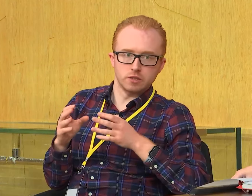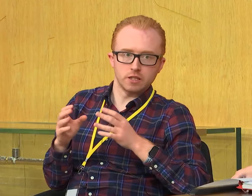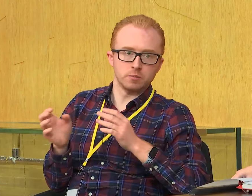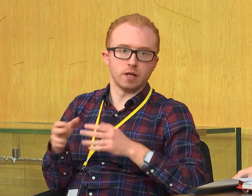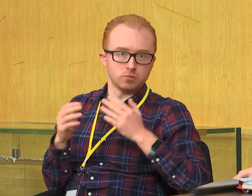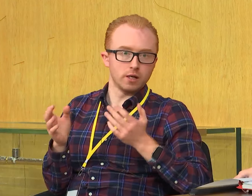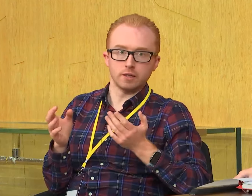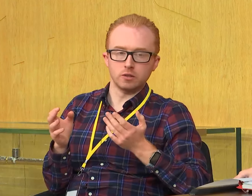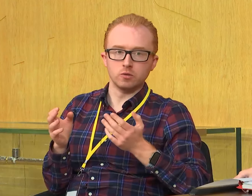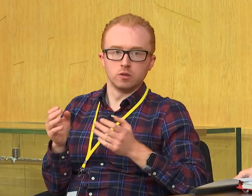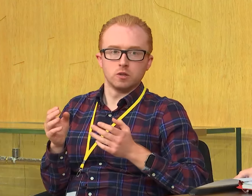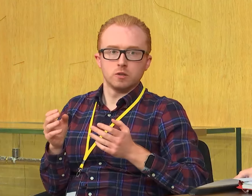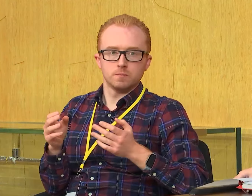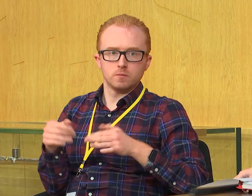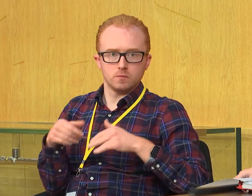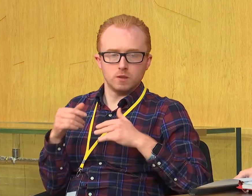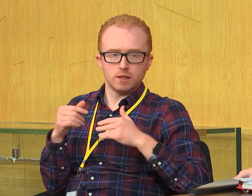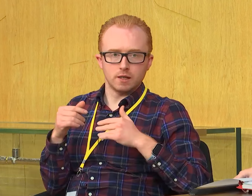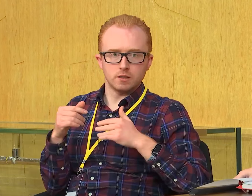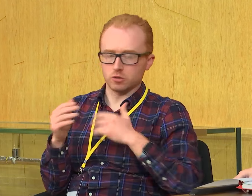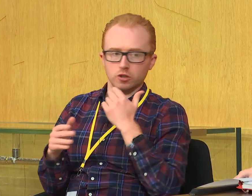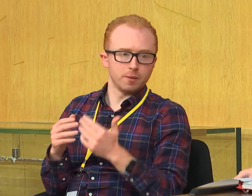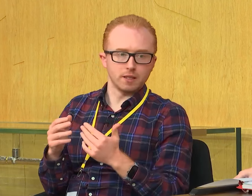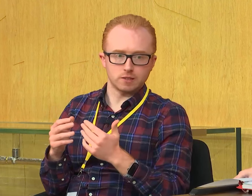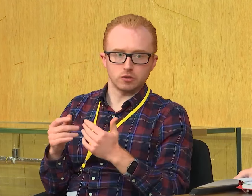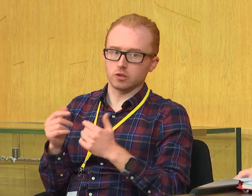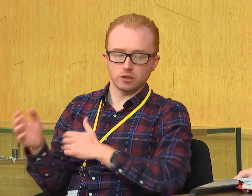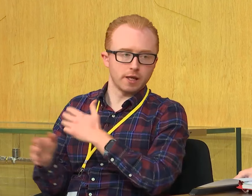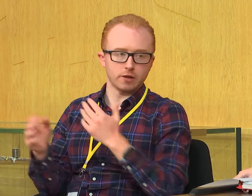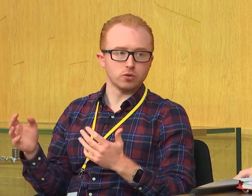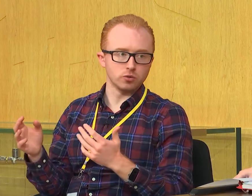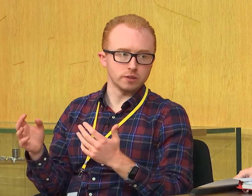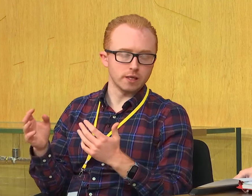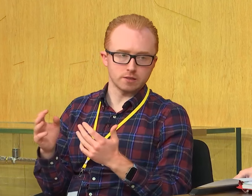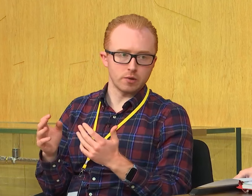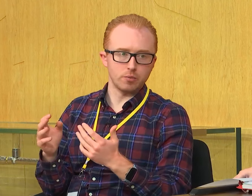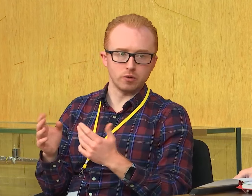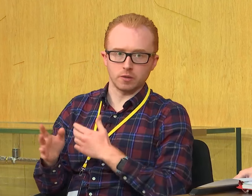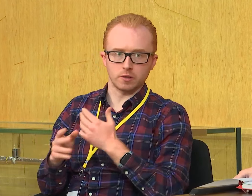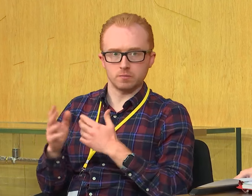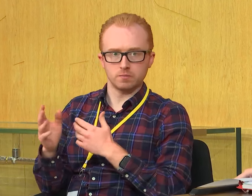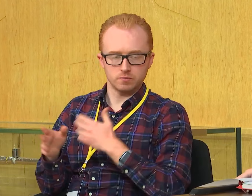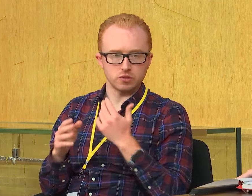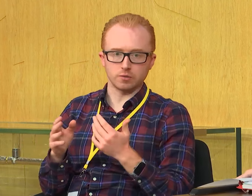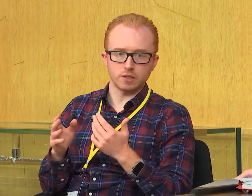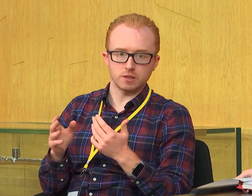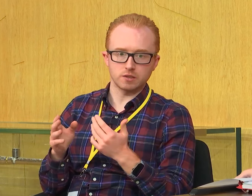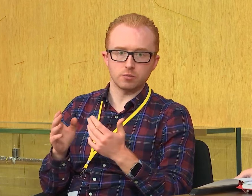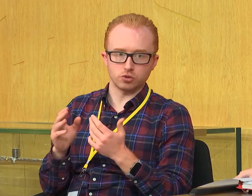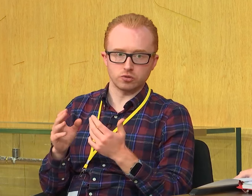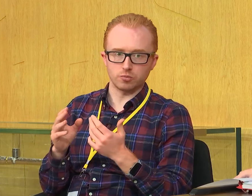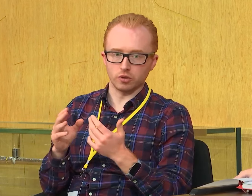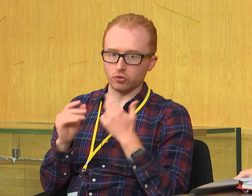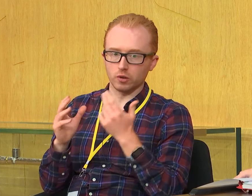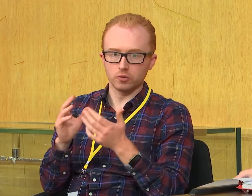to understand them. That's why, you know, going into my last year of college, I had a whole DSA report, it's basically a